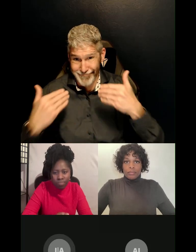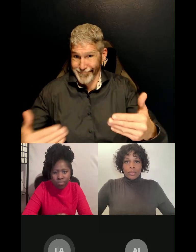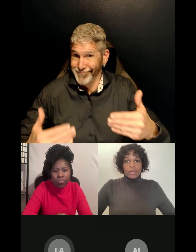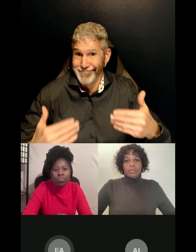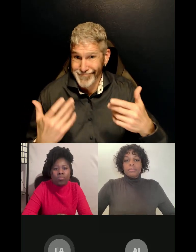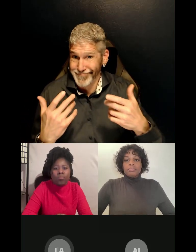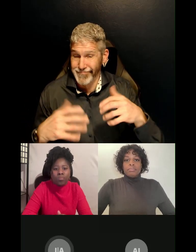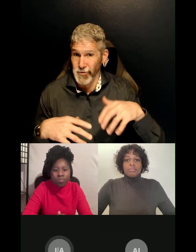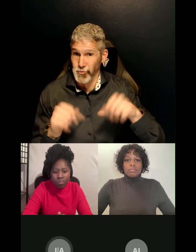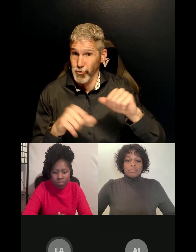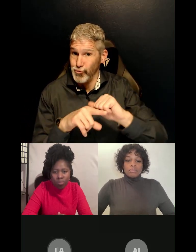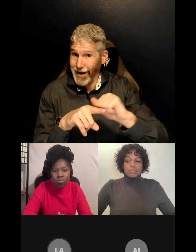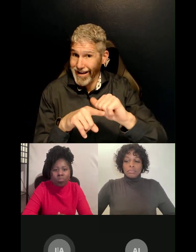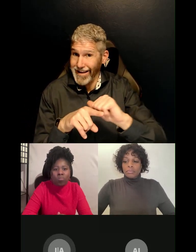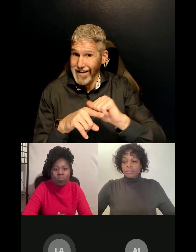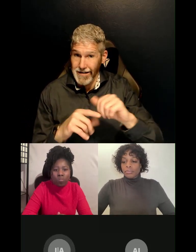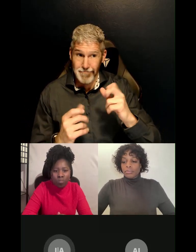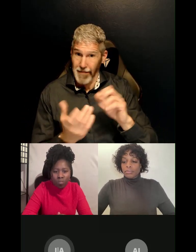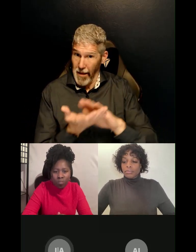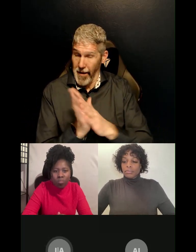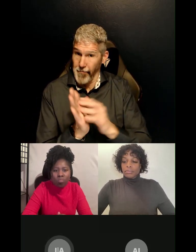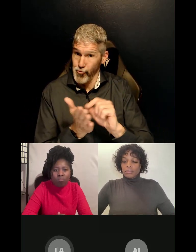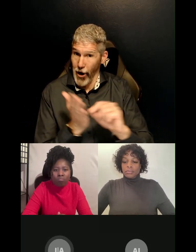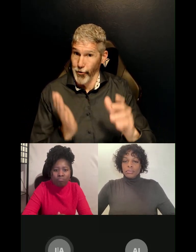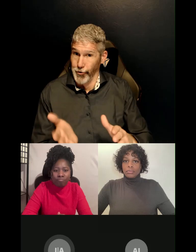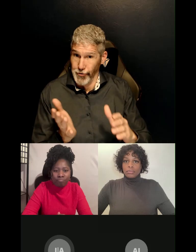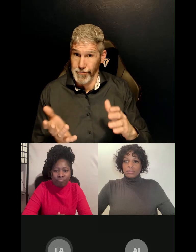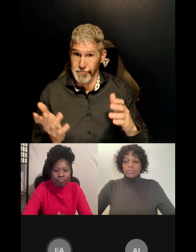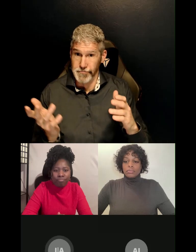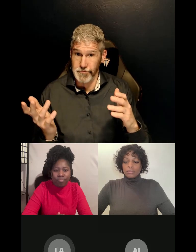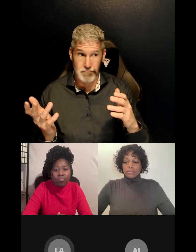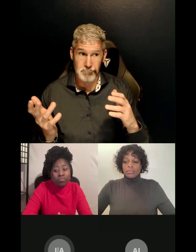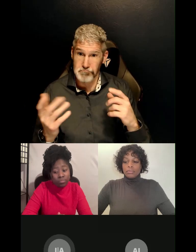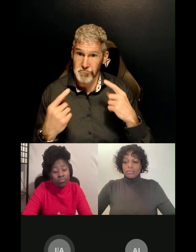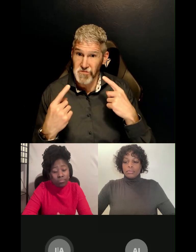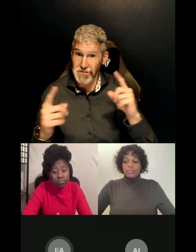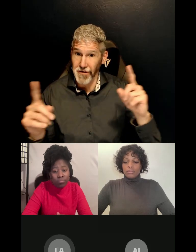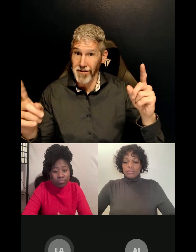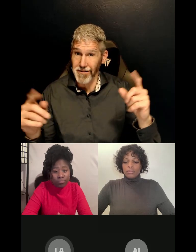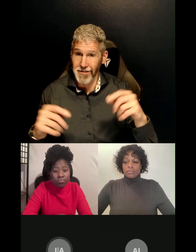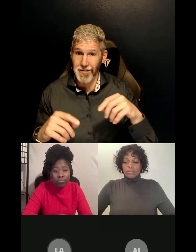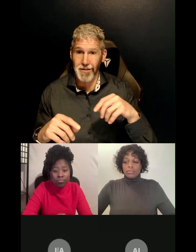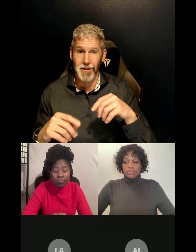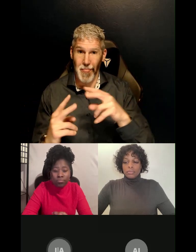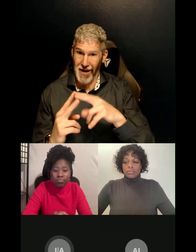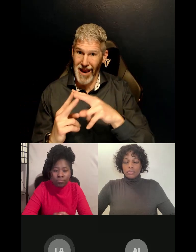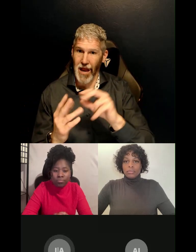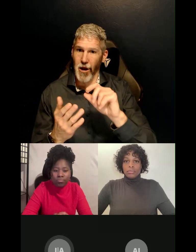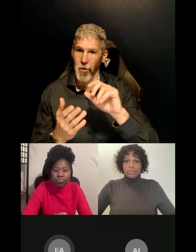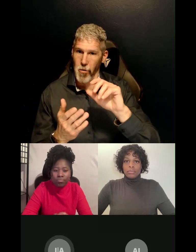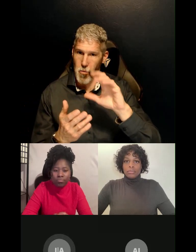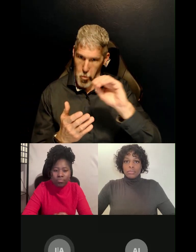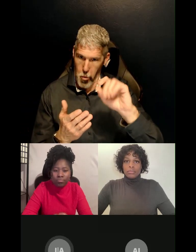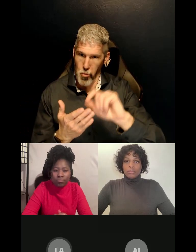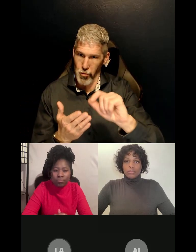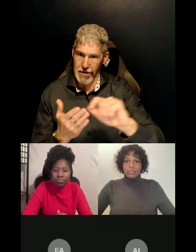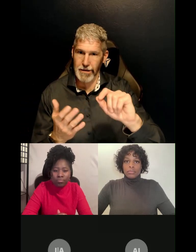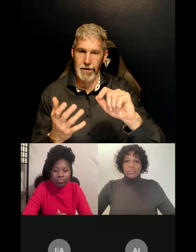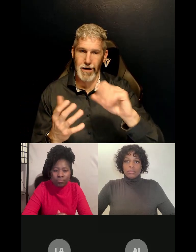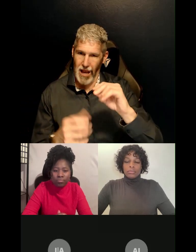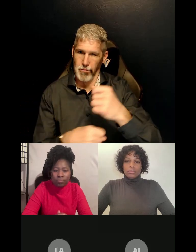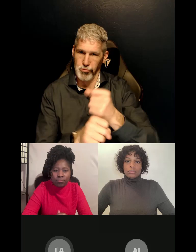they would have to become those writers. So they went ahead and did that. They took the trainings, they became writers themselves, and they were